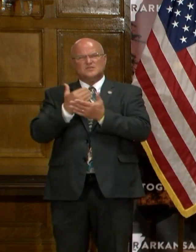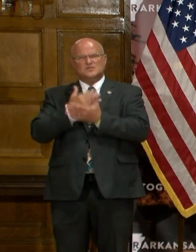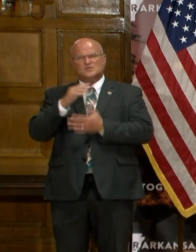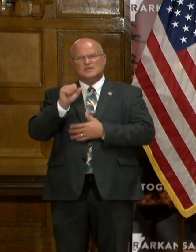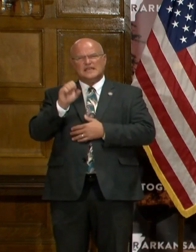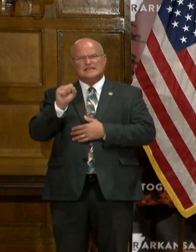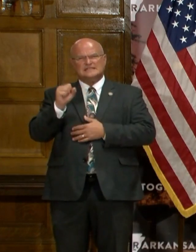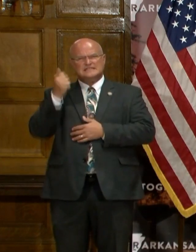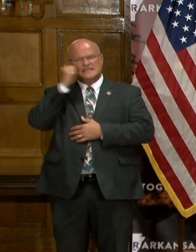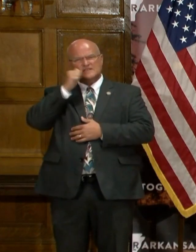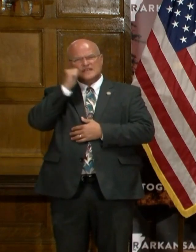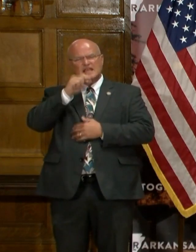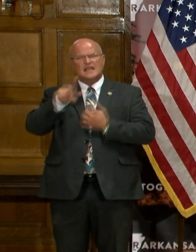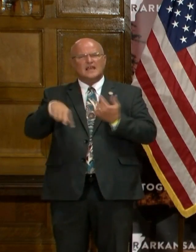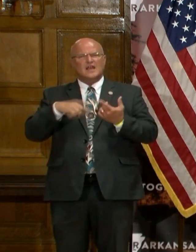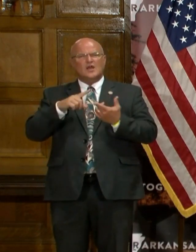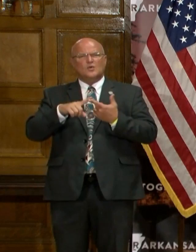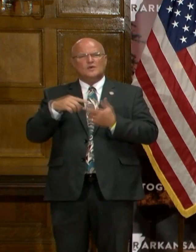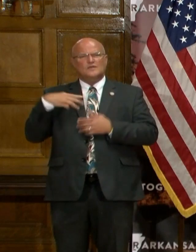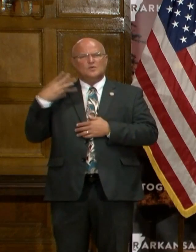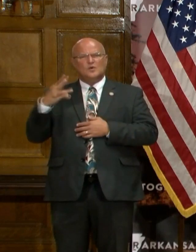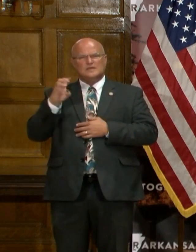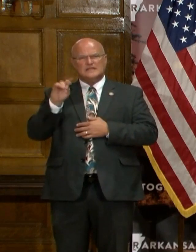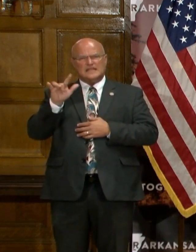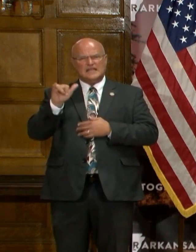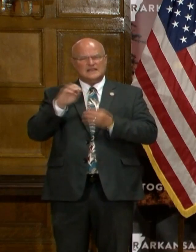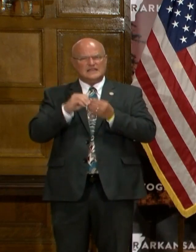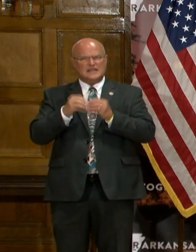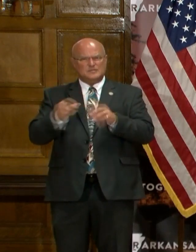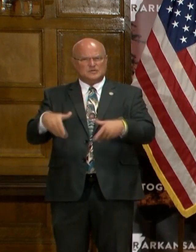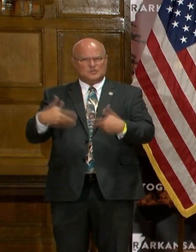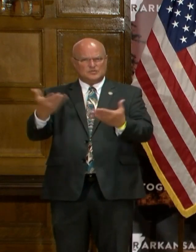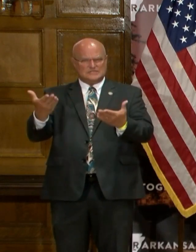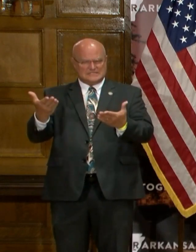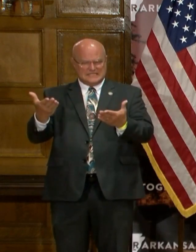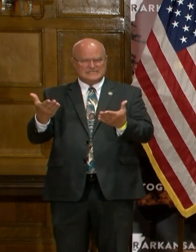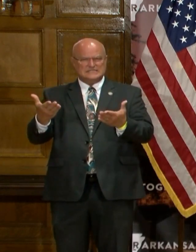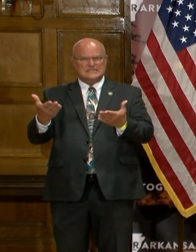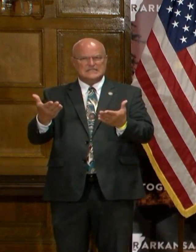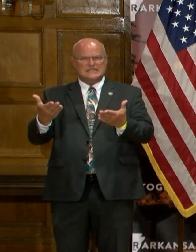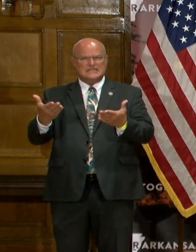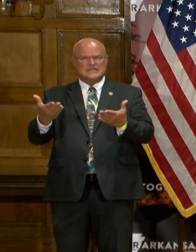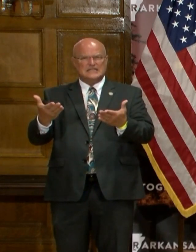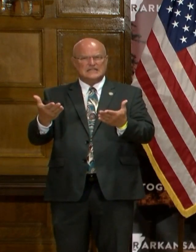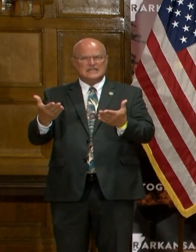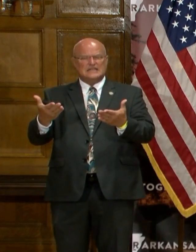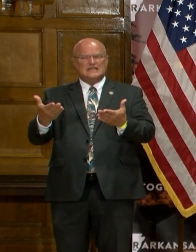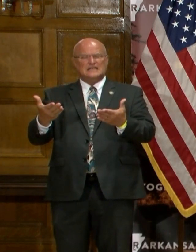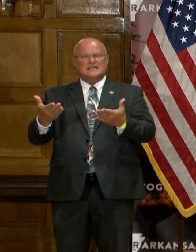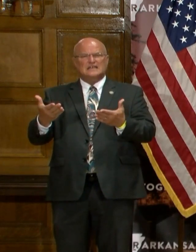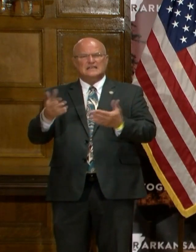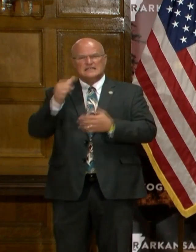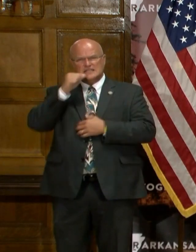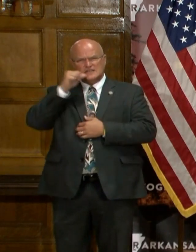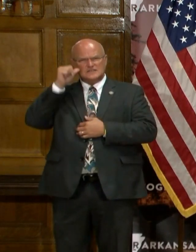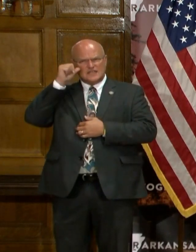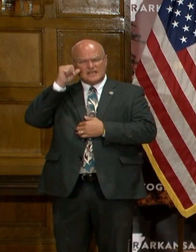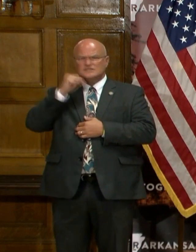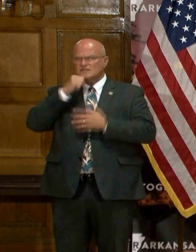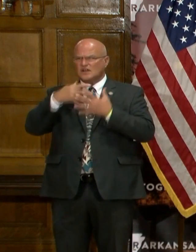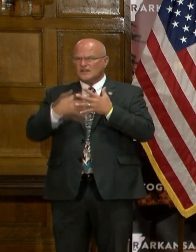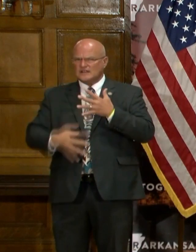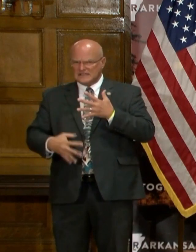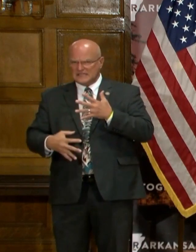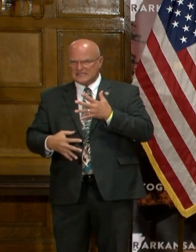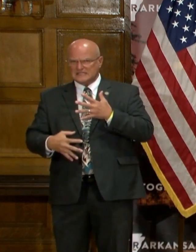day. And then when the Washington County numbers are presented in these briefings, yesterday it wasn't on the list